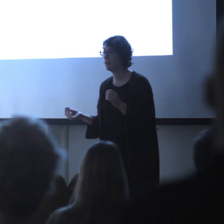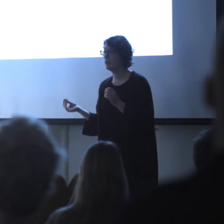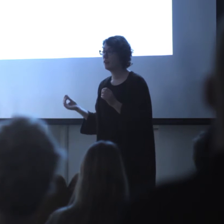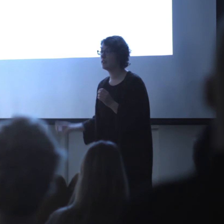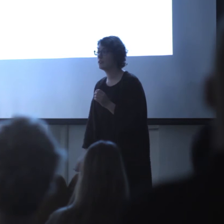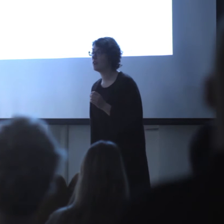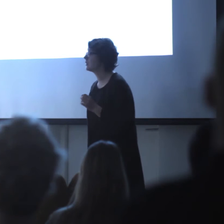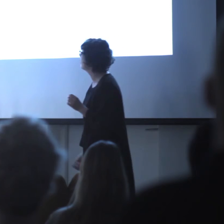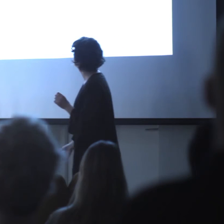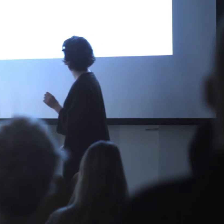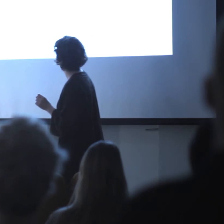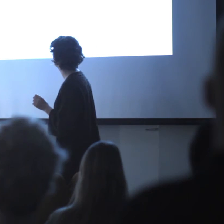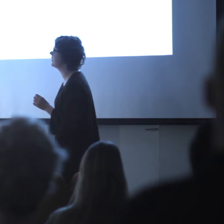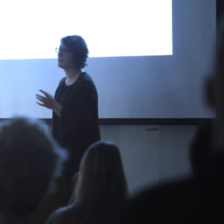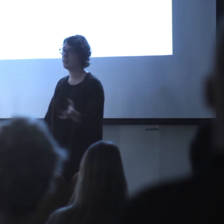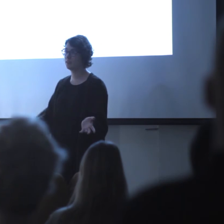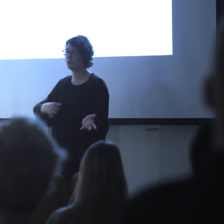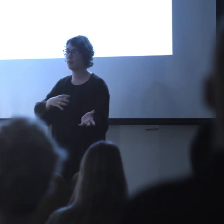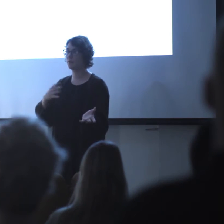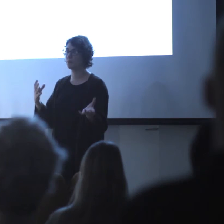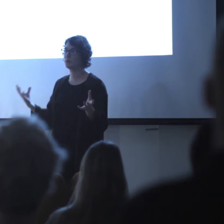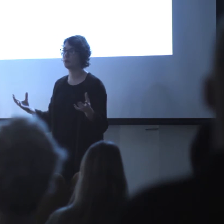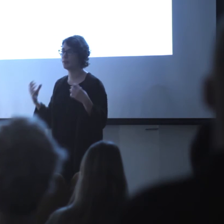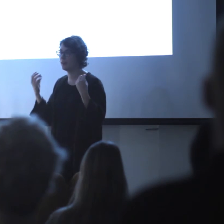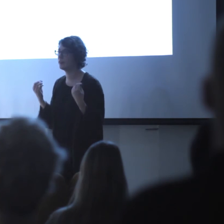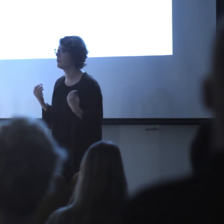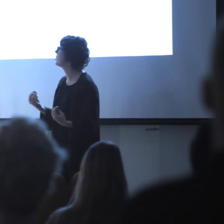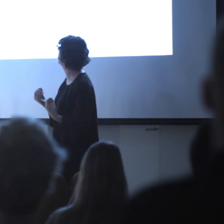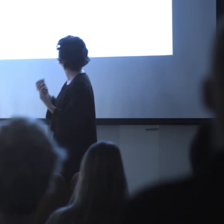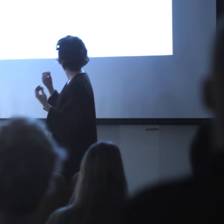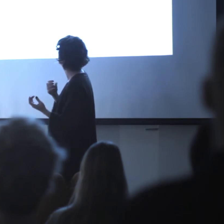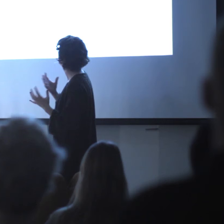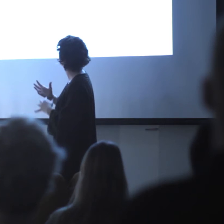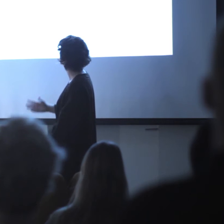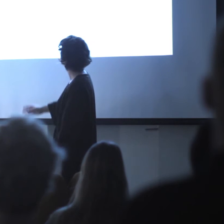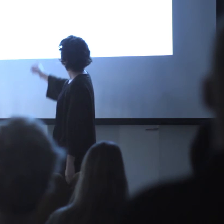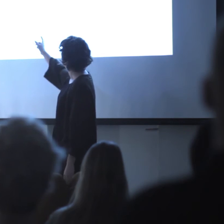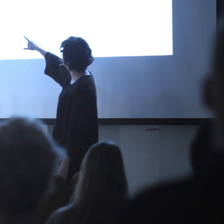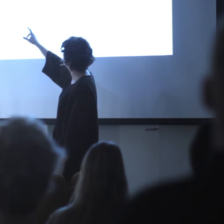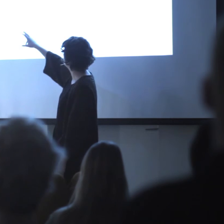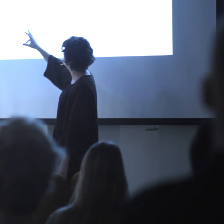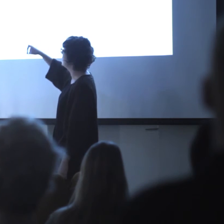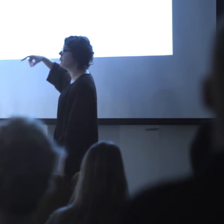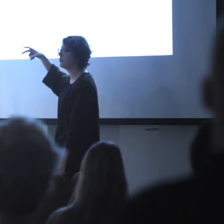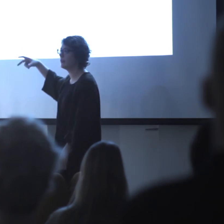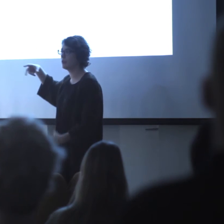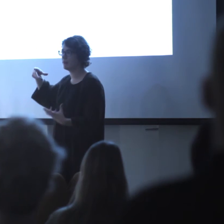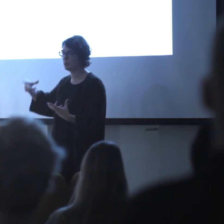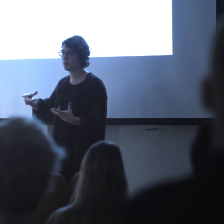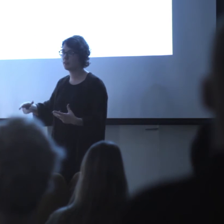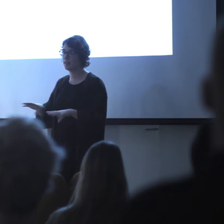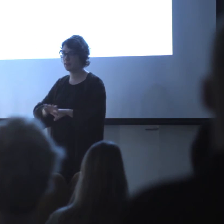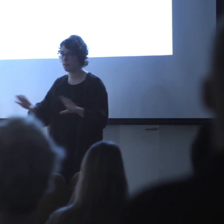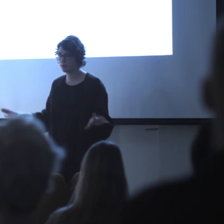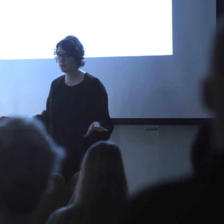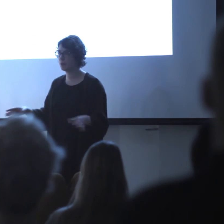talk. This is also, that took a lot from school. You can learn that much because you had to do other things. And also the word deaf mute that you have in